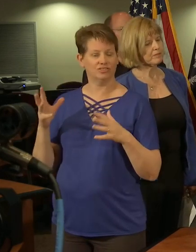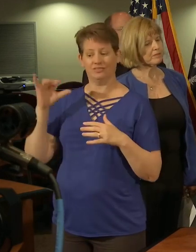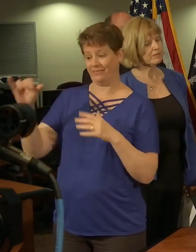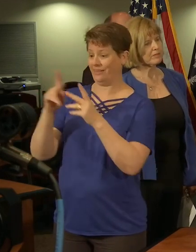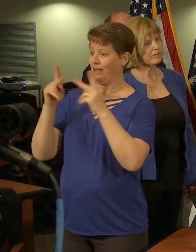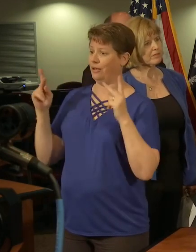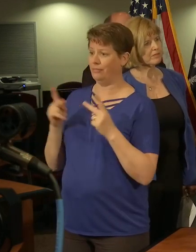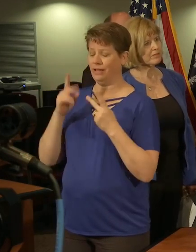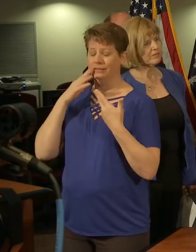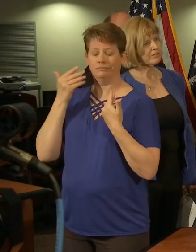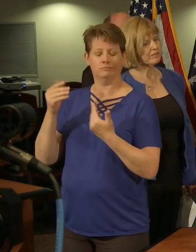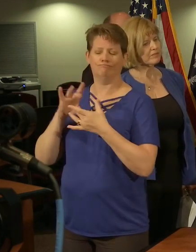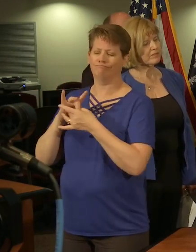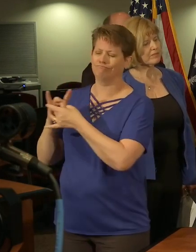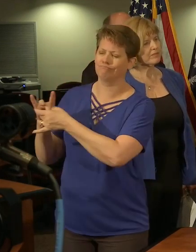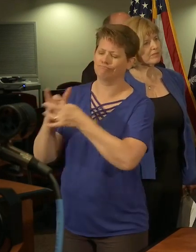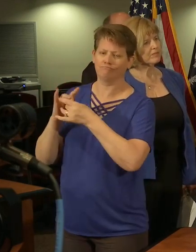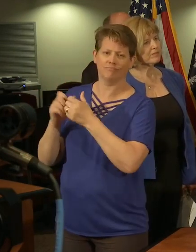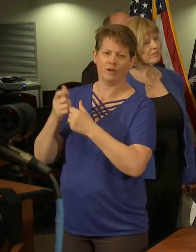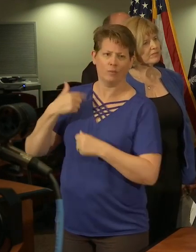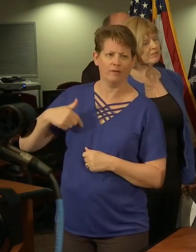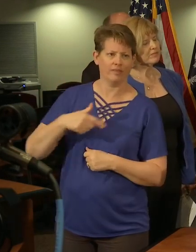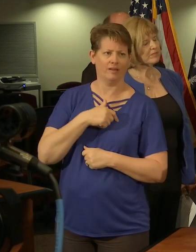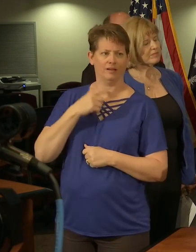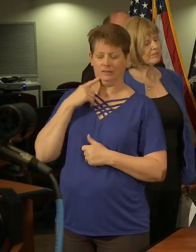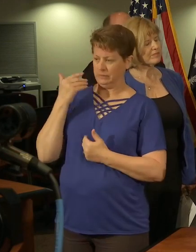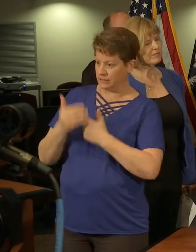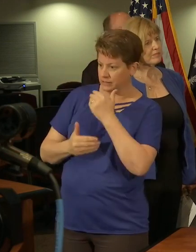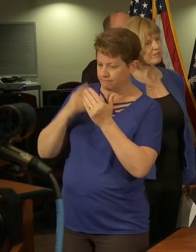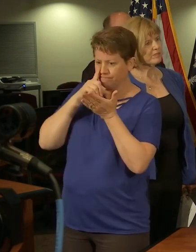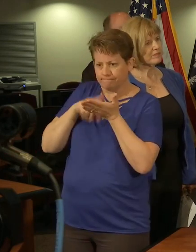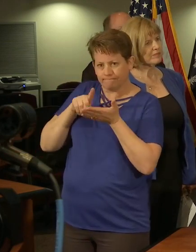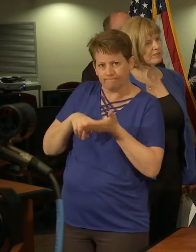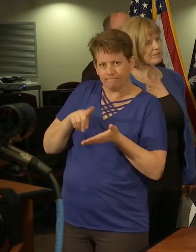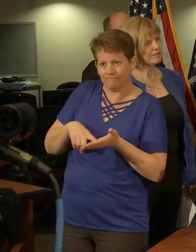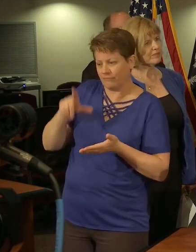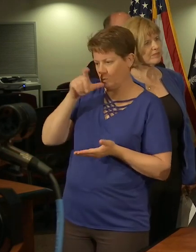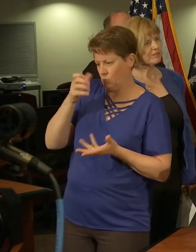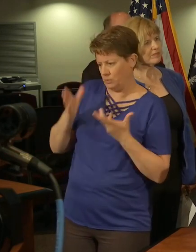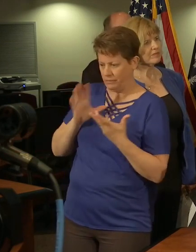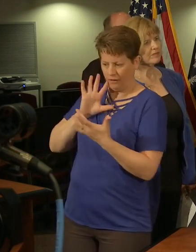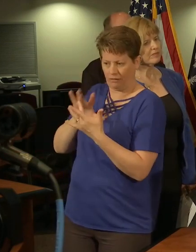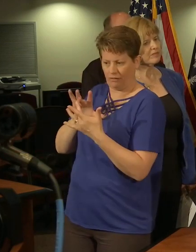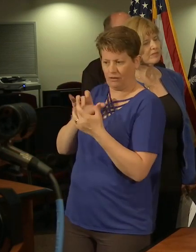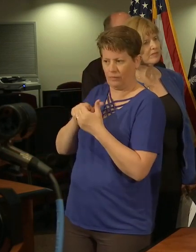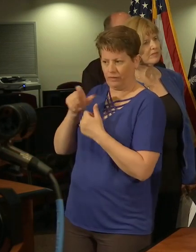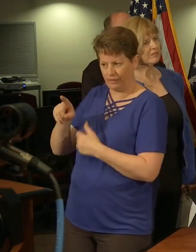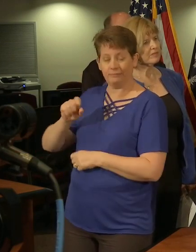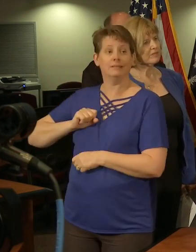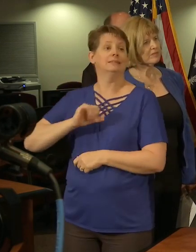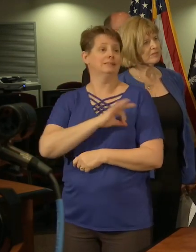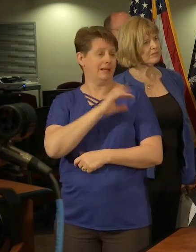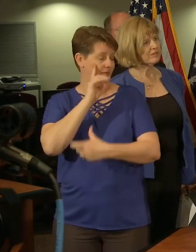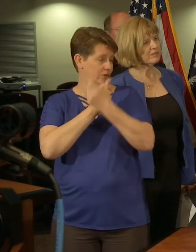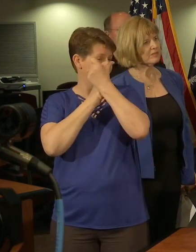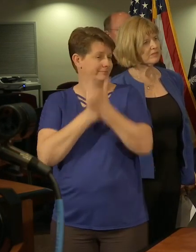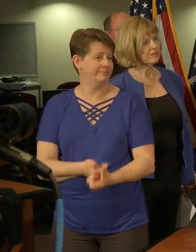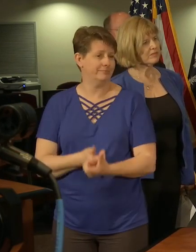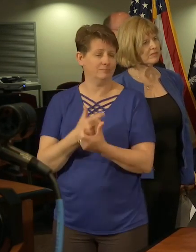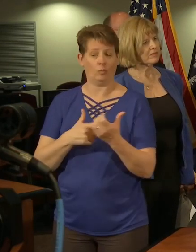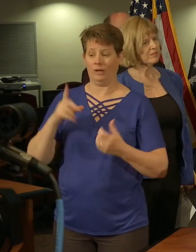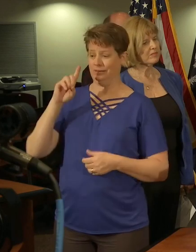been completely cooperative as we work through our contact investigation, and staff are abiding by DHEC's and